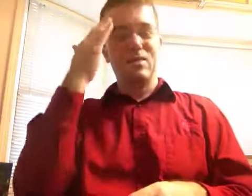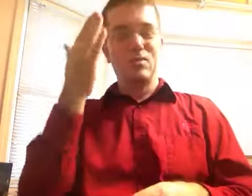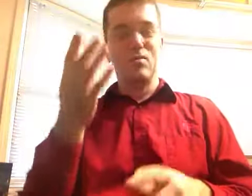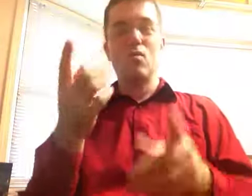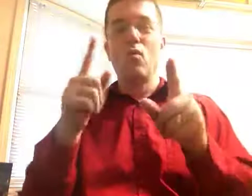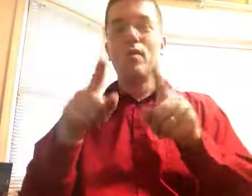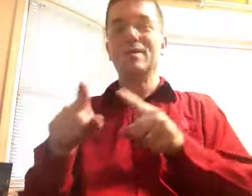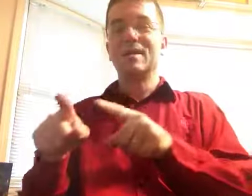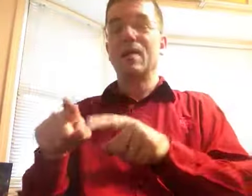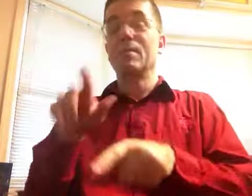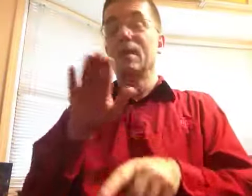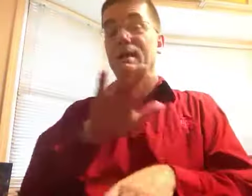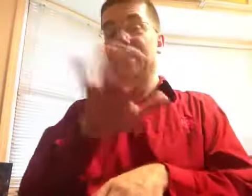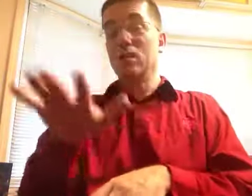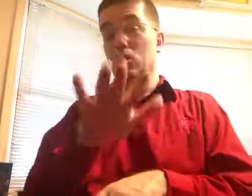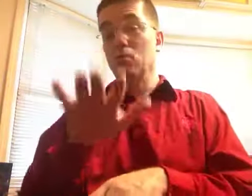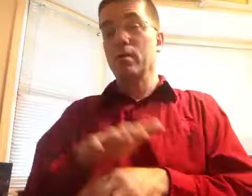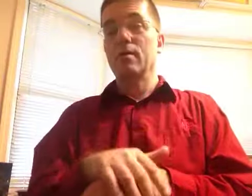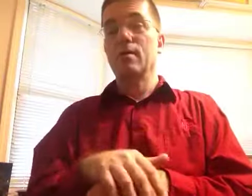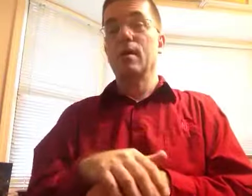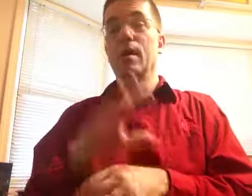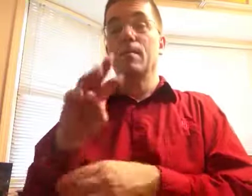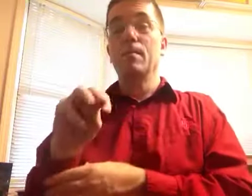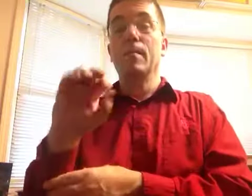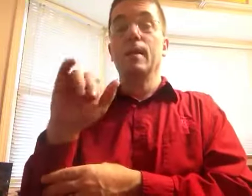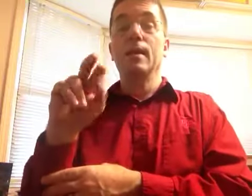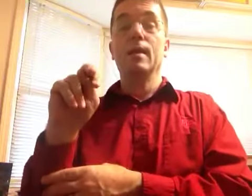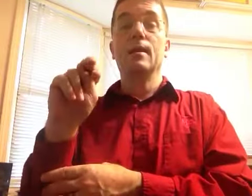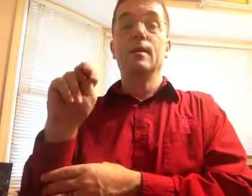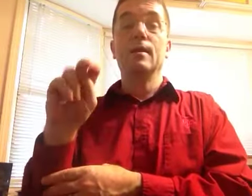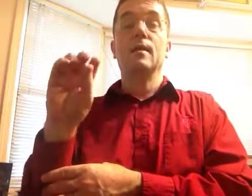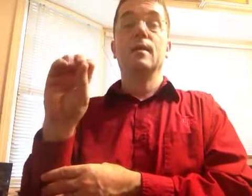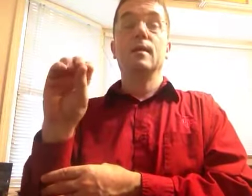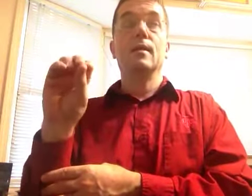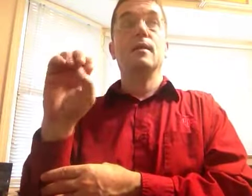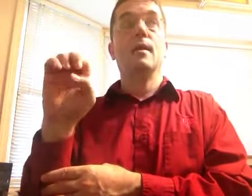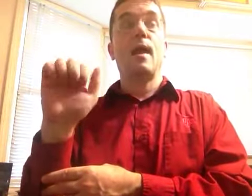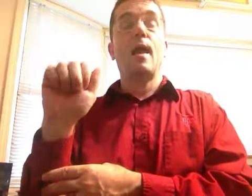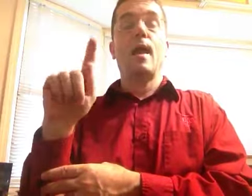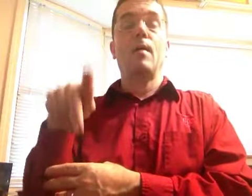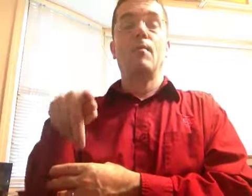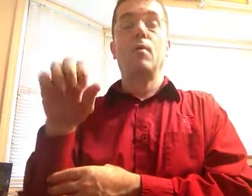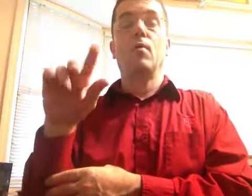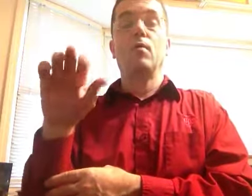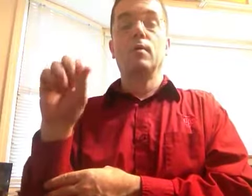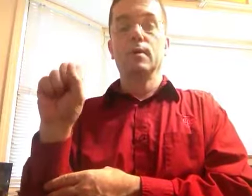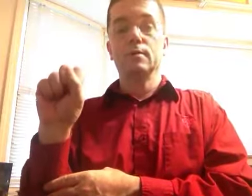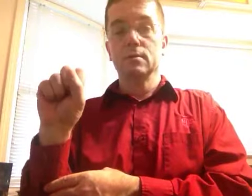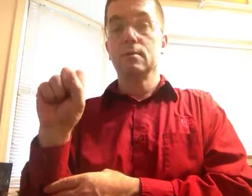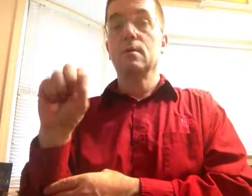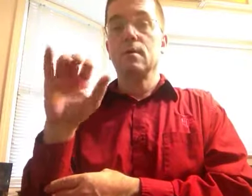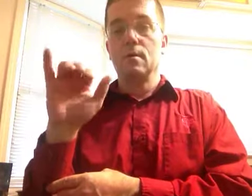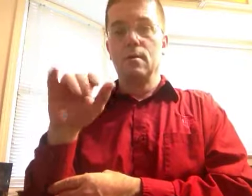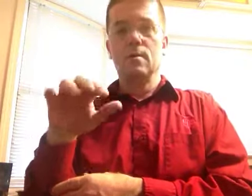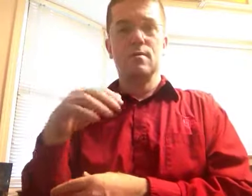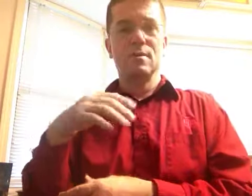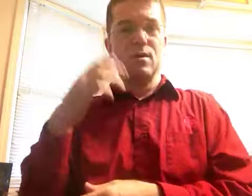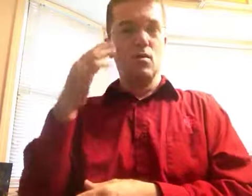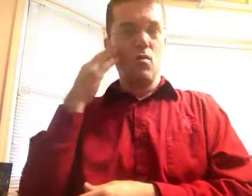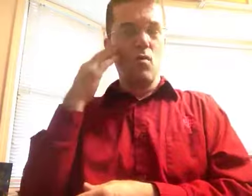happening real estate and building-wise in Minneapolis, but I think you need to get some real solid information, not a gut feel, because a